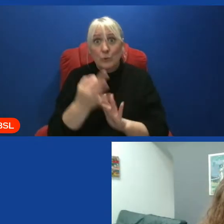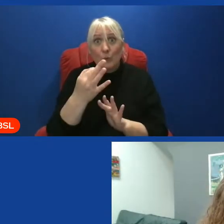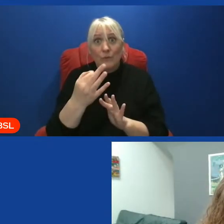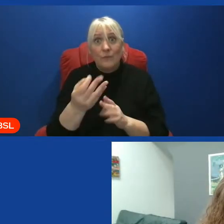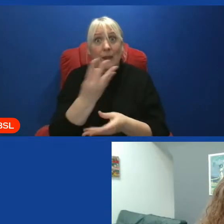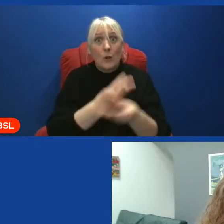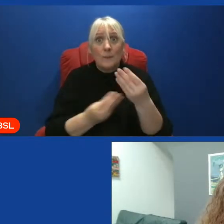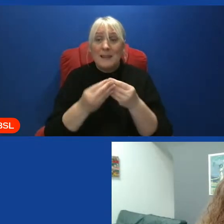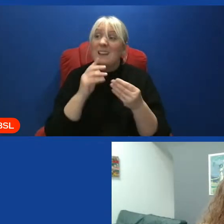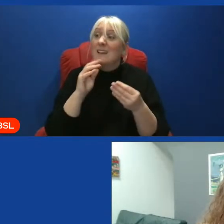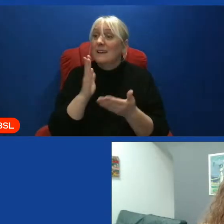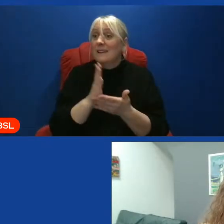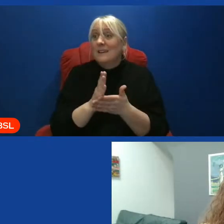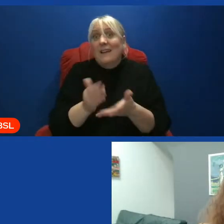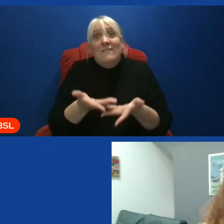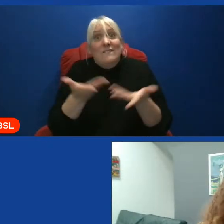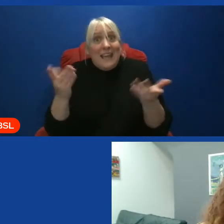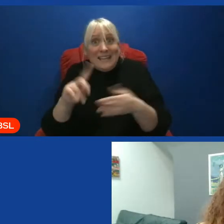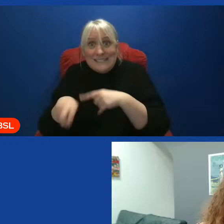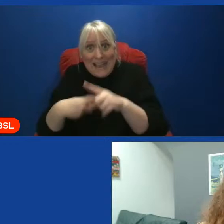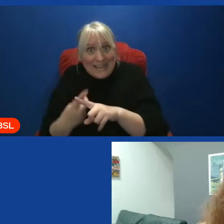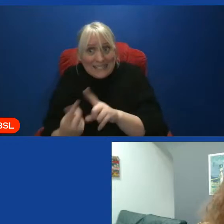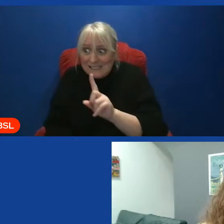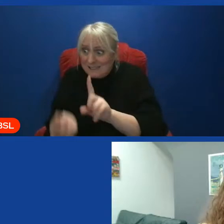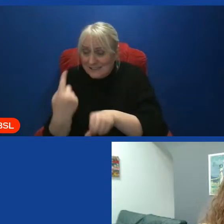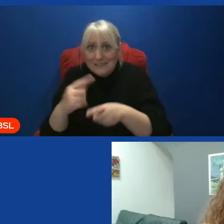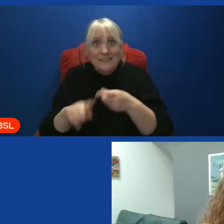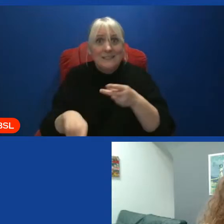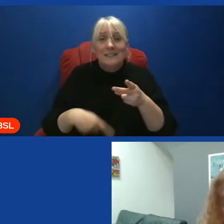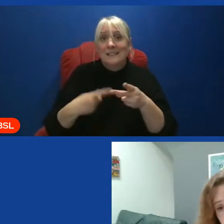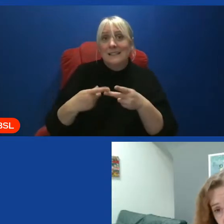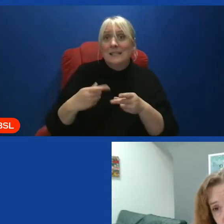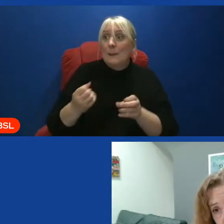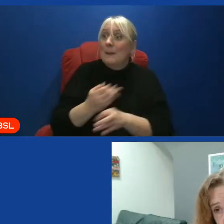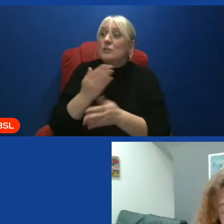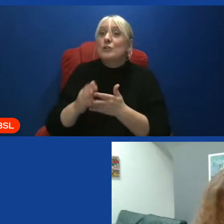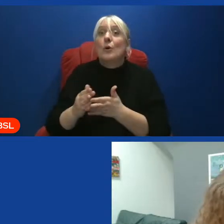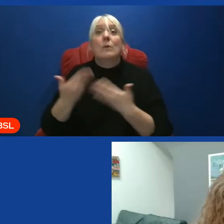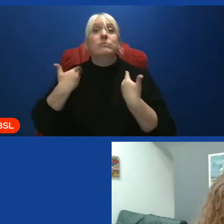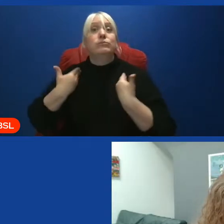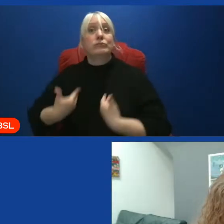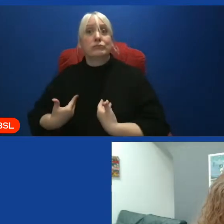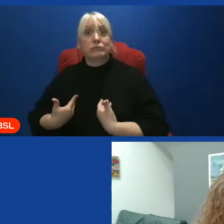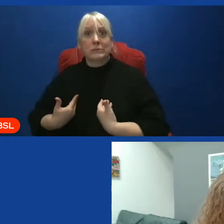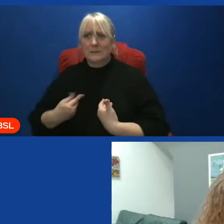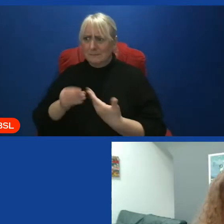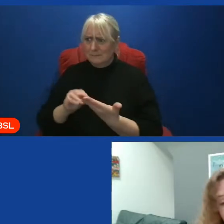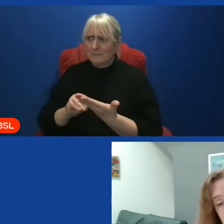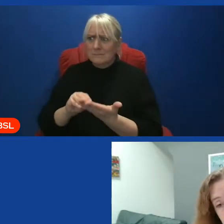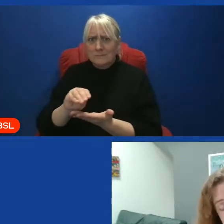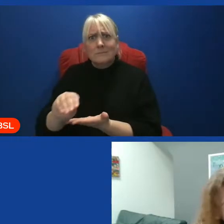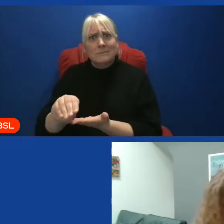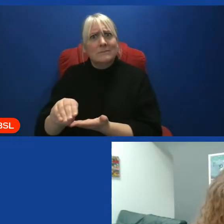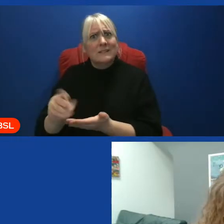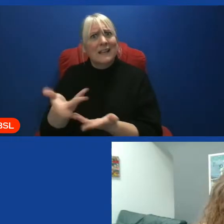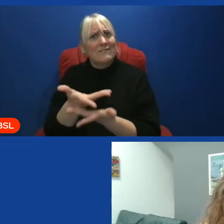system, the ability to ensure that those with the broadest shoulders can pay the cost.